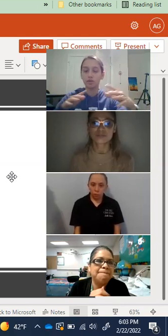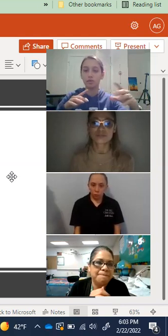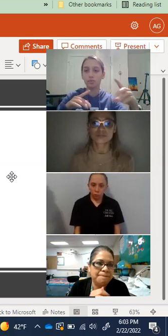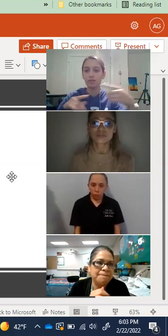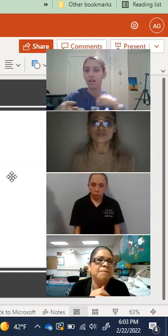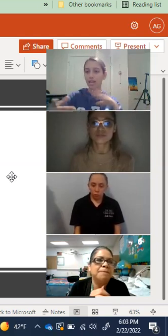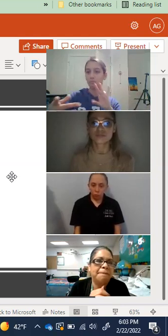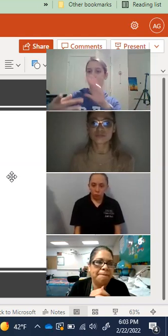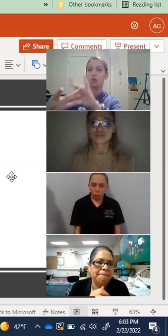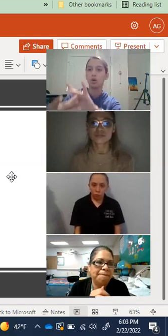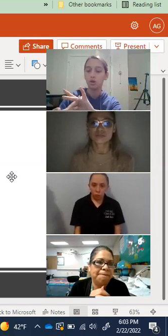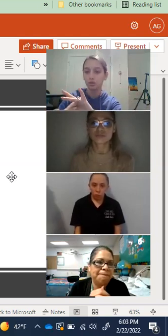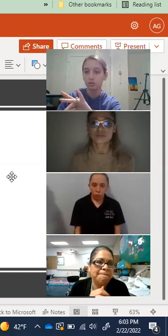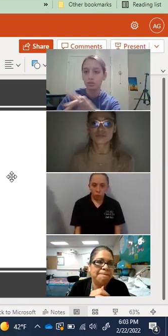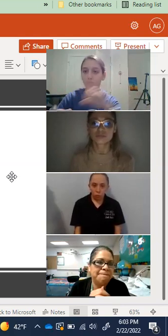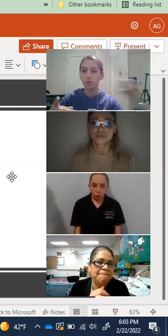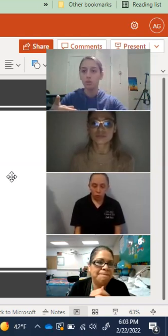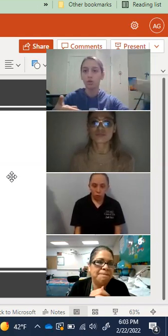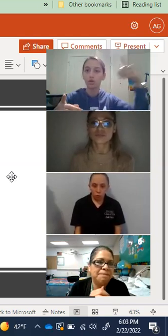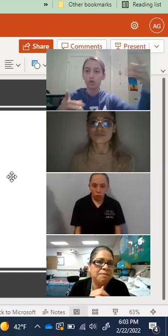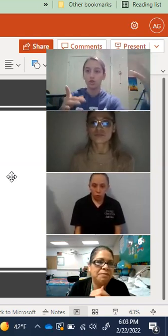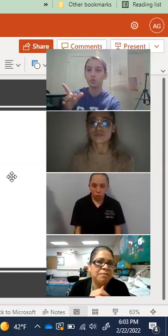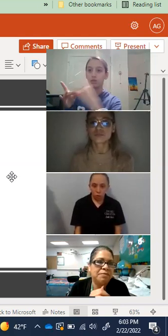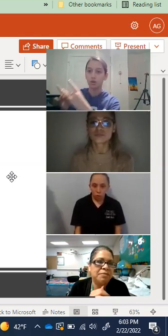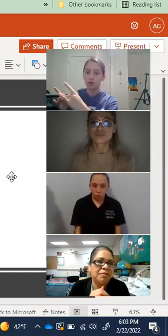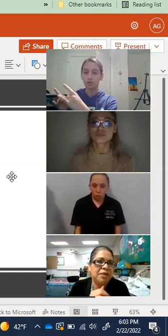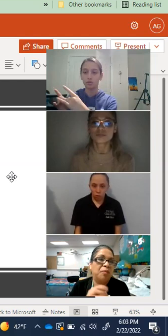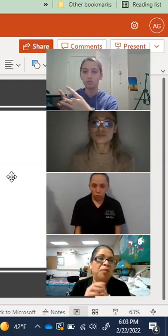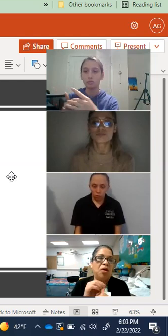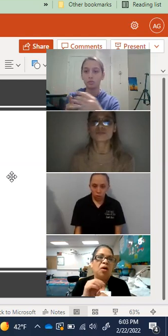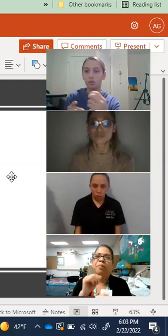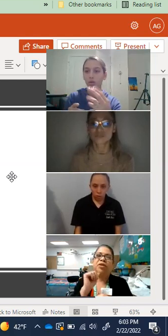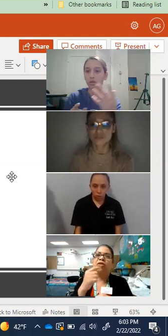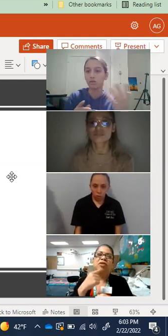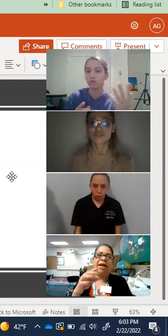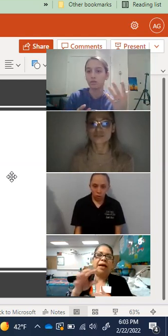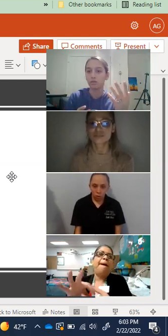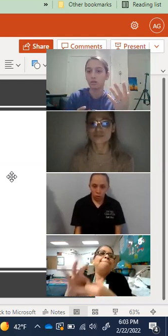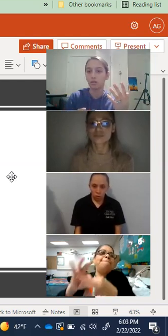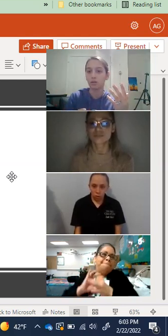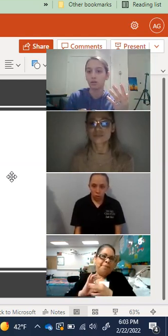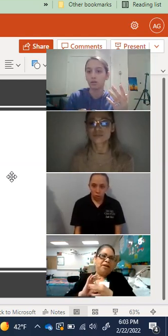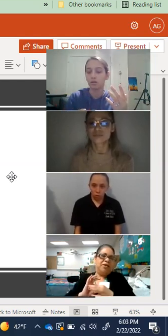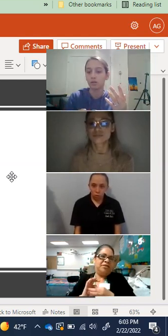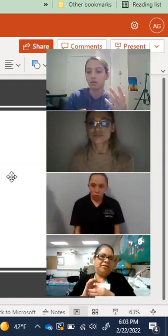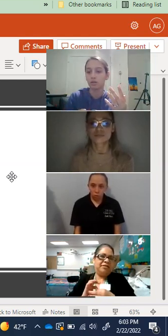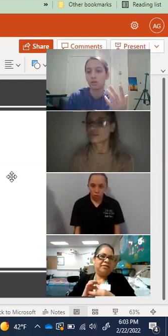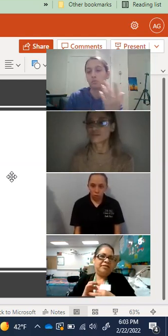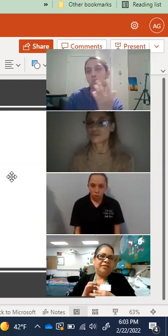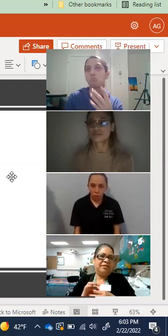directional. So I belong or you belong. Oh, but you don't say